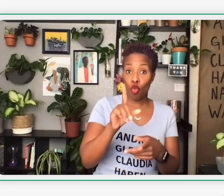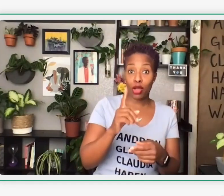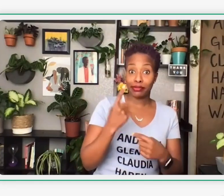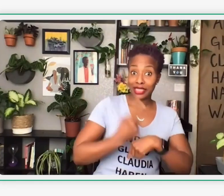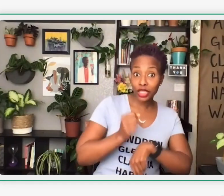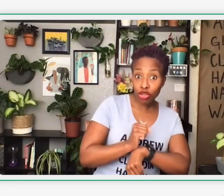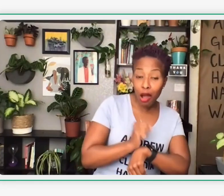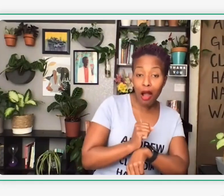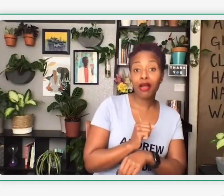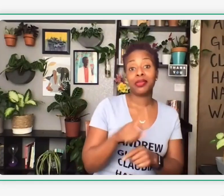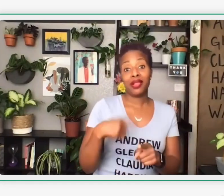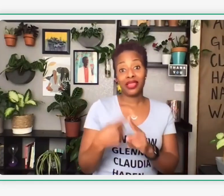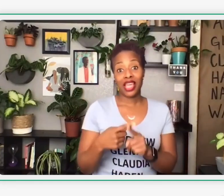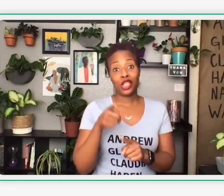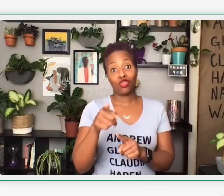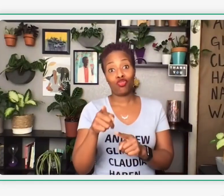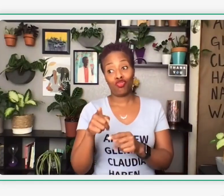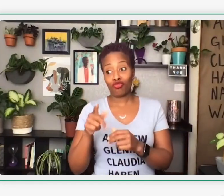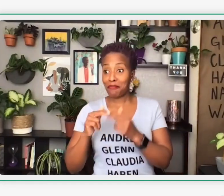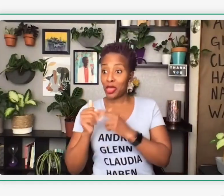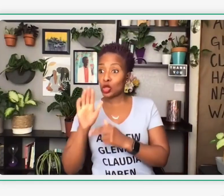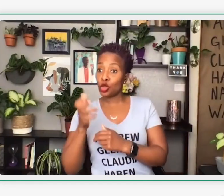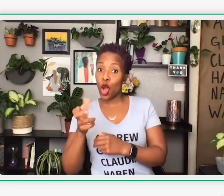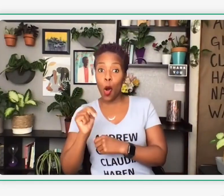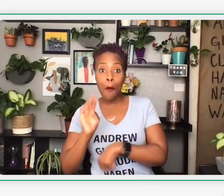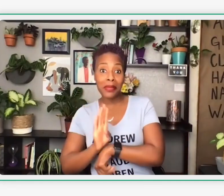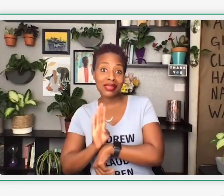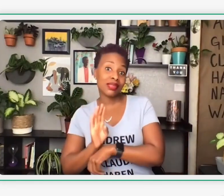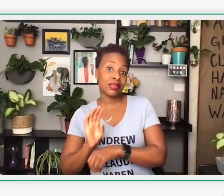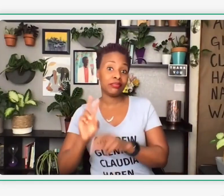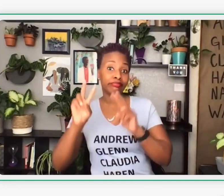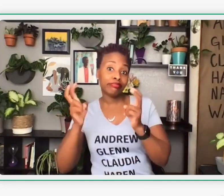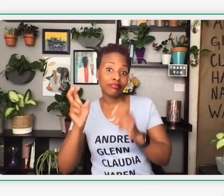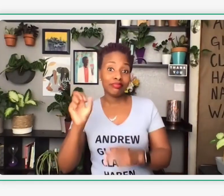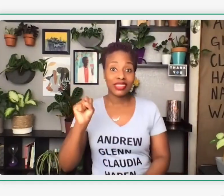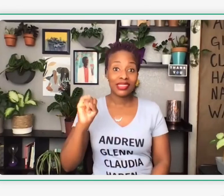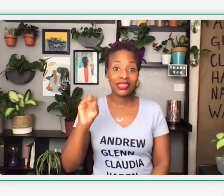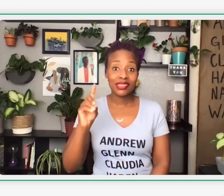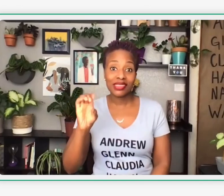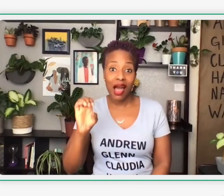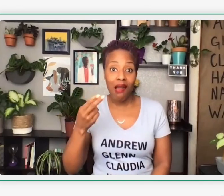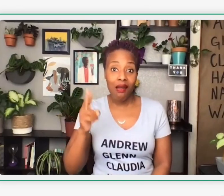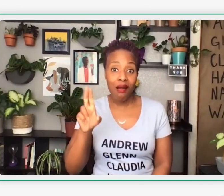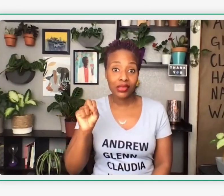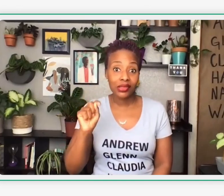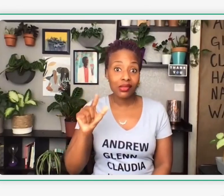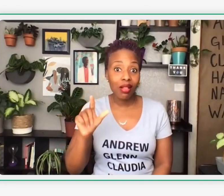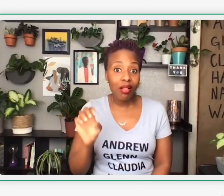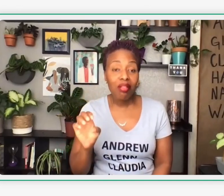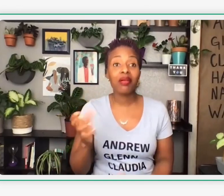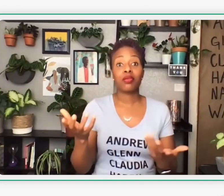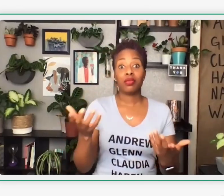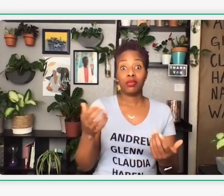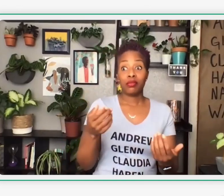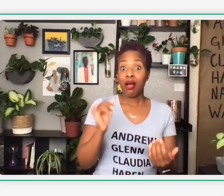For example, you can have a day job and then you can start your own business as a side hustle.